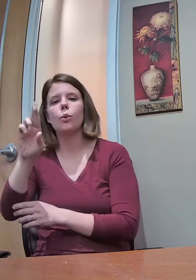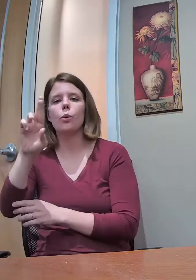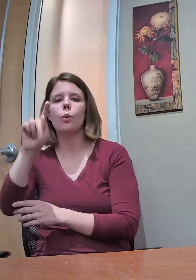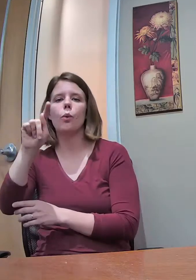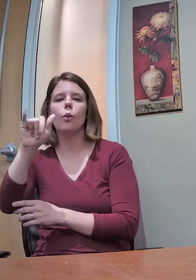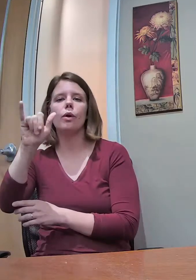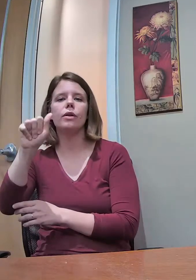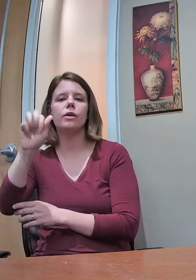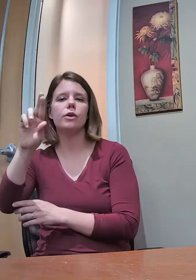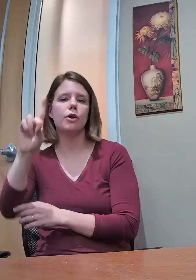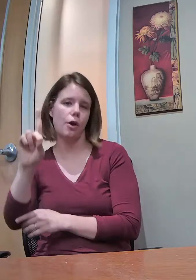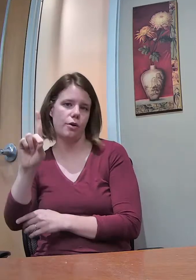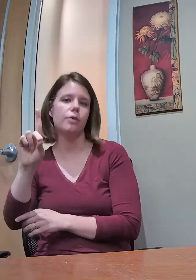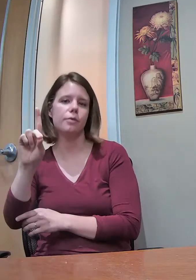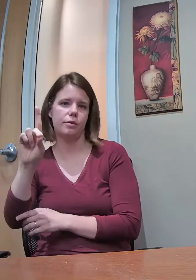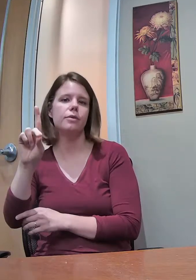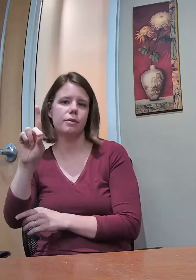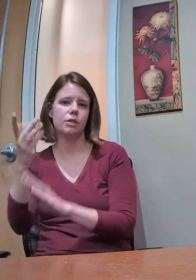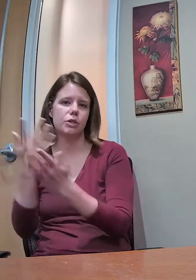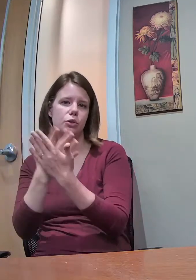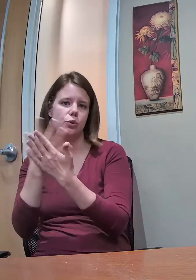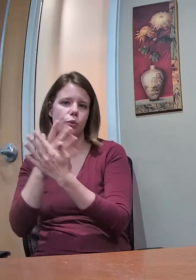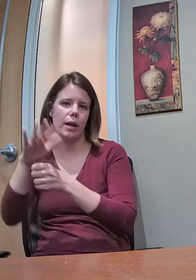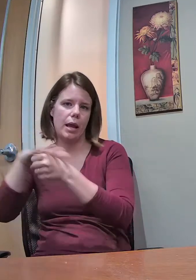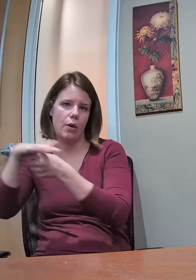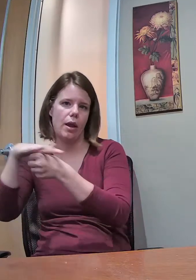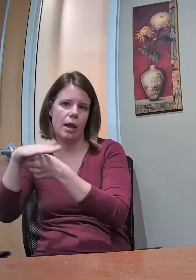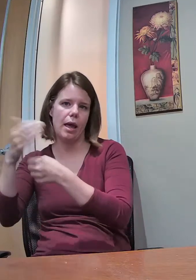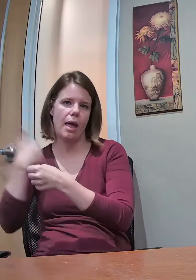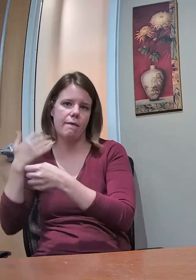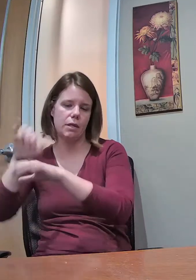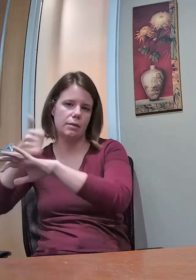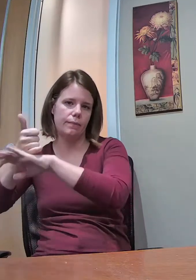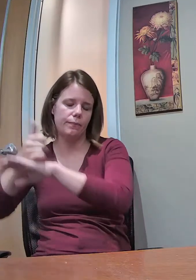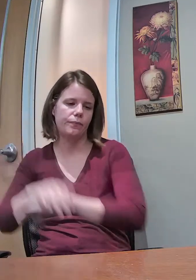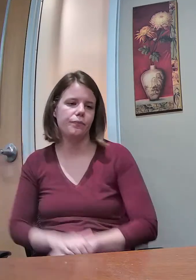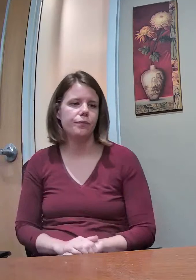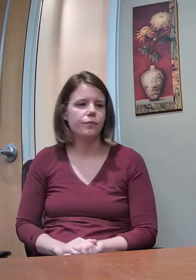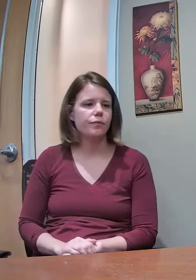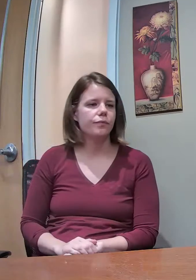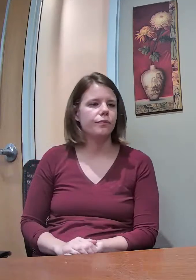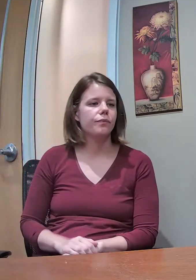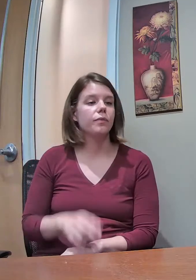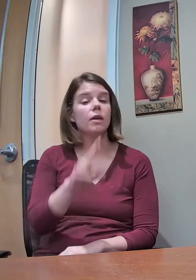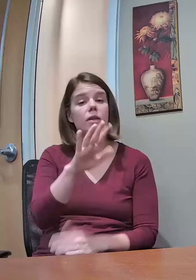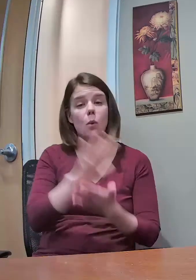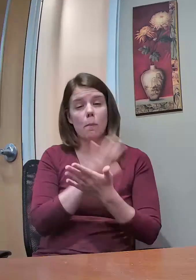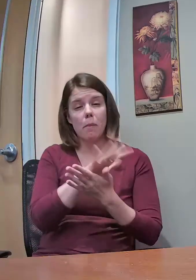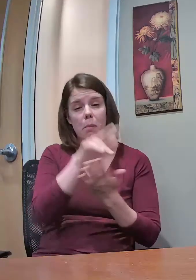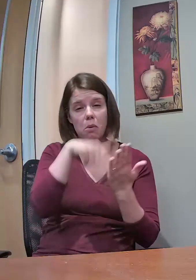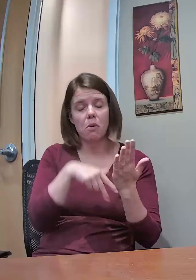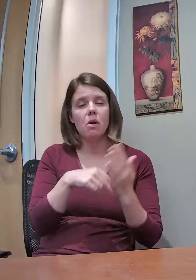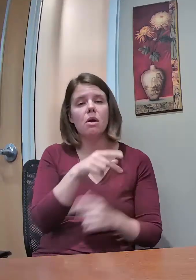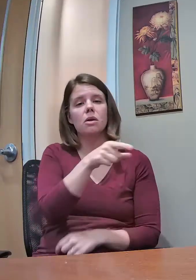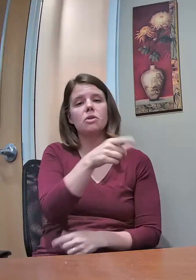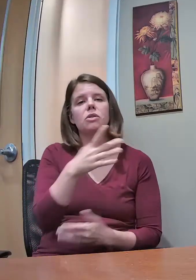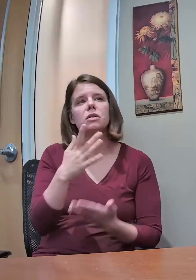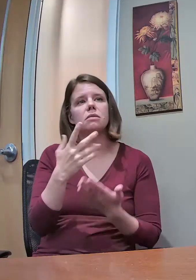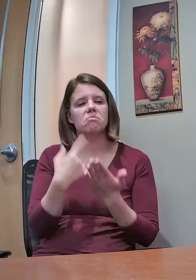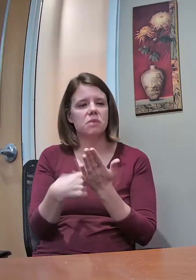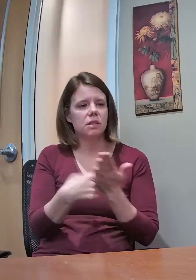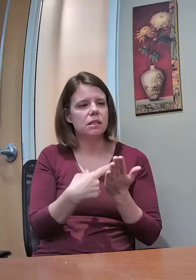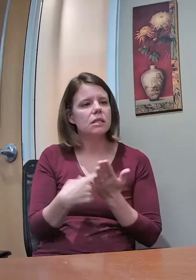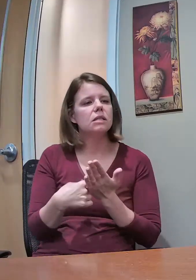And again, it just talks about physical distancing, it talks about brief hugs, and where both the resident and the visitor are